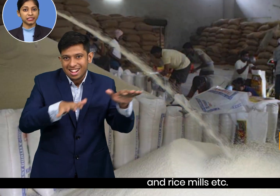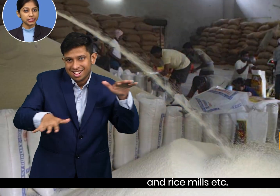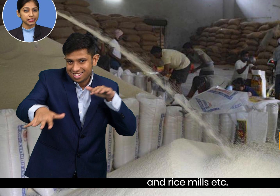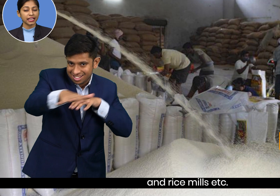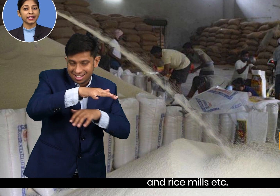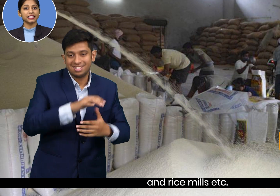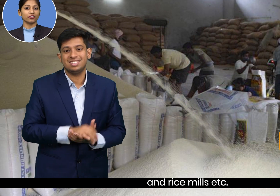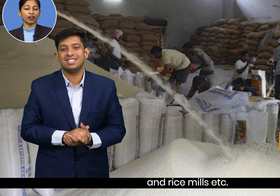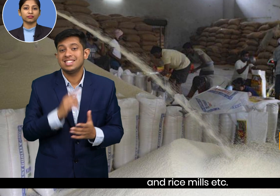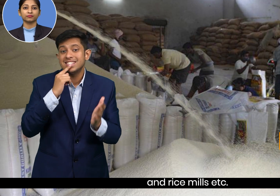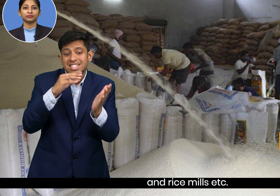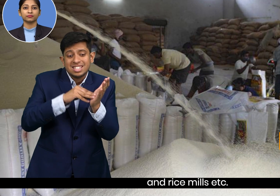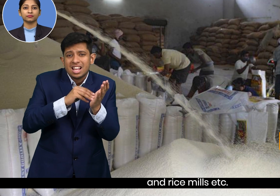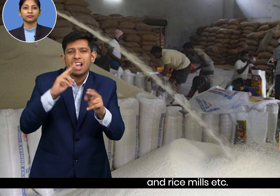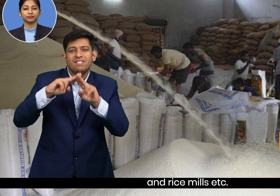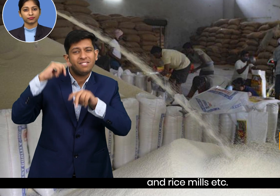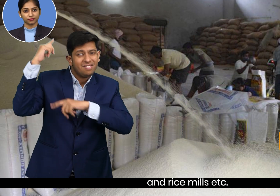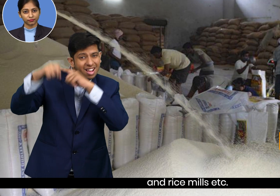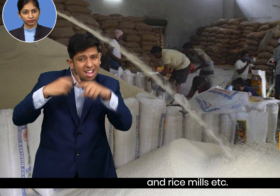rice mills, etc.